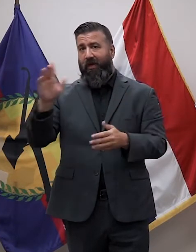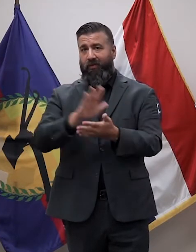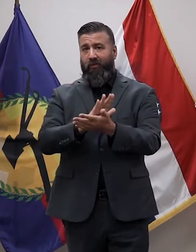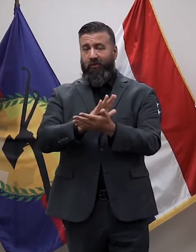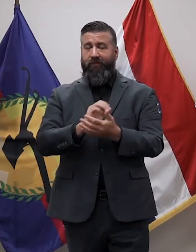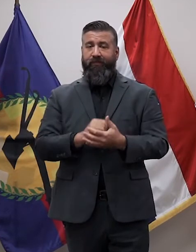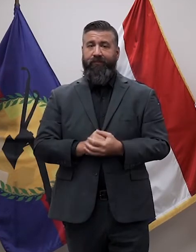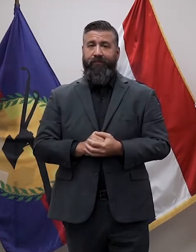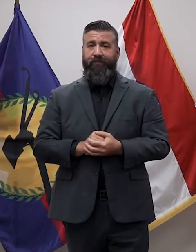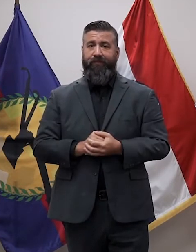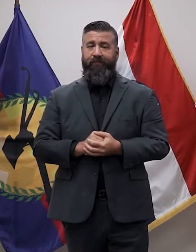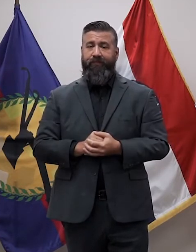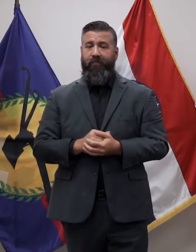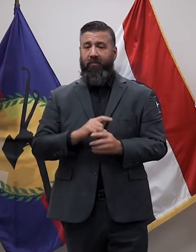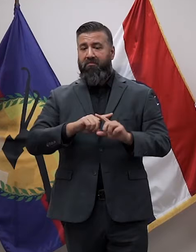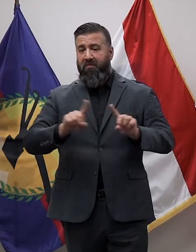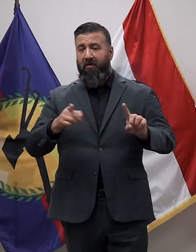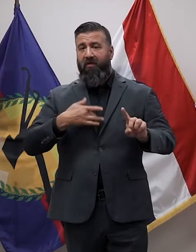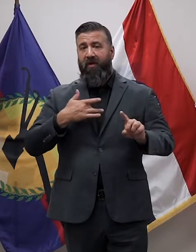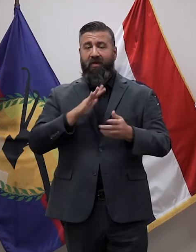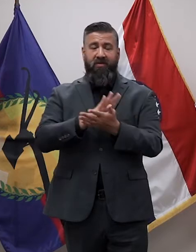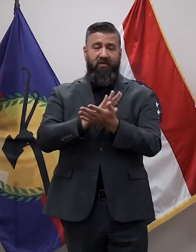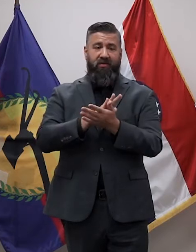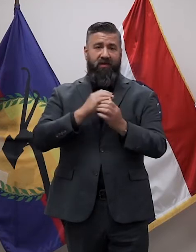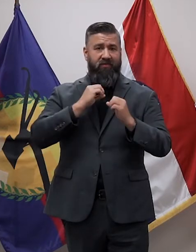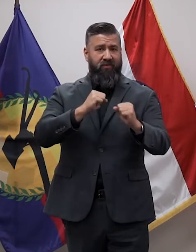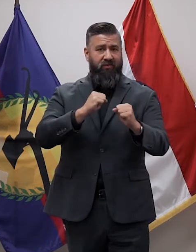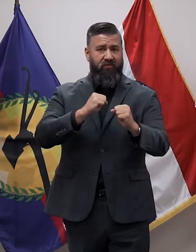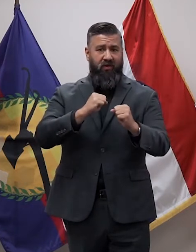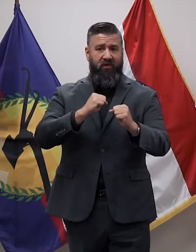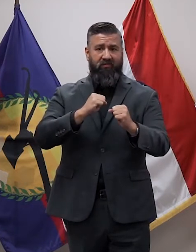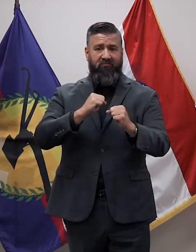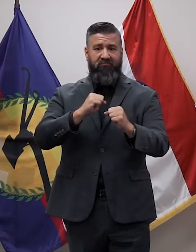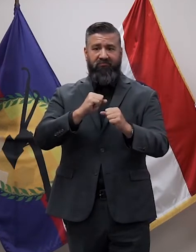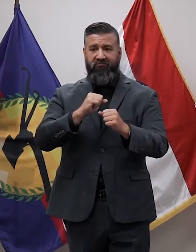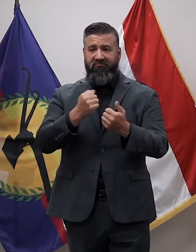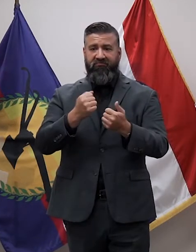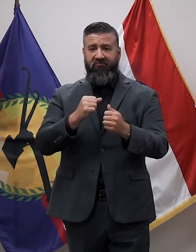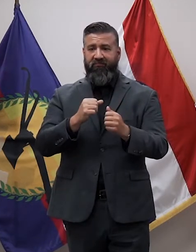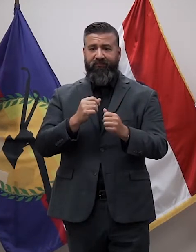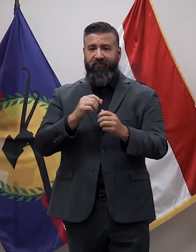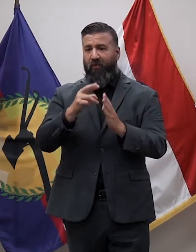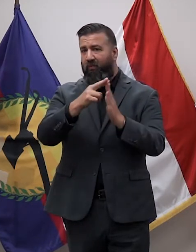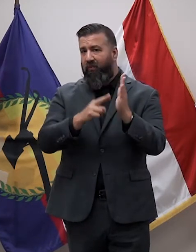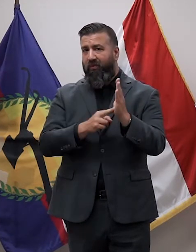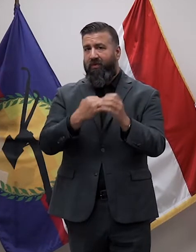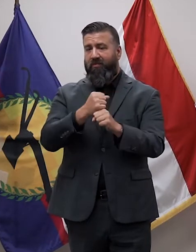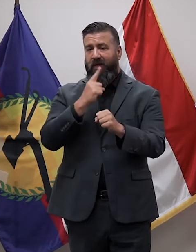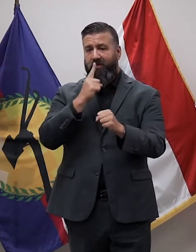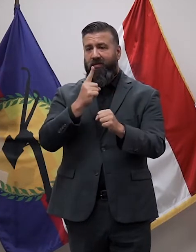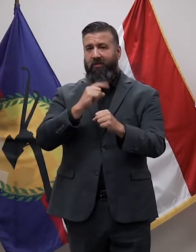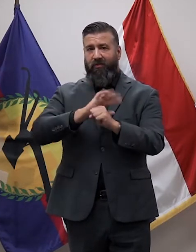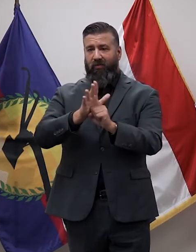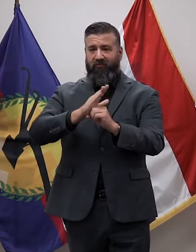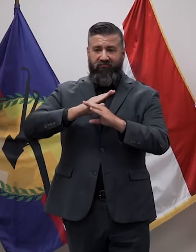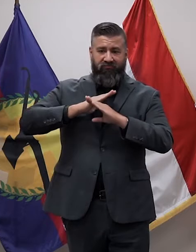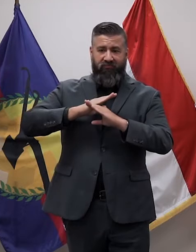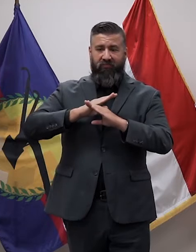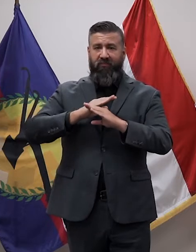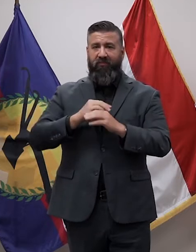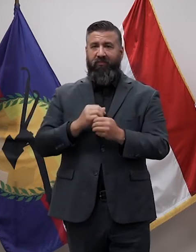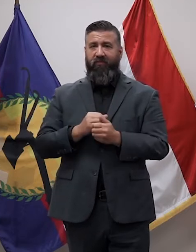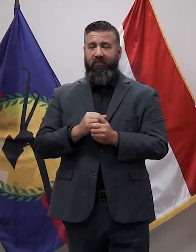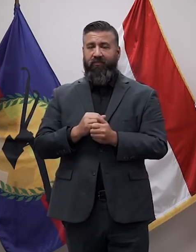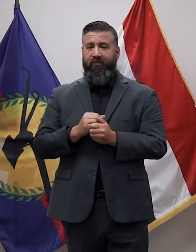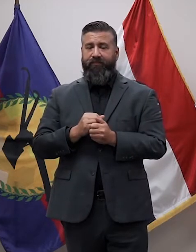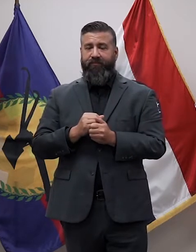school. But we do feel like our schools have strong mitigation practices and are working hard to keep those as vigilant and diligent as